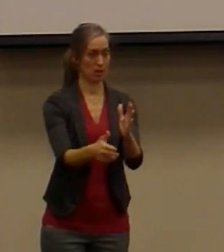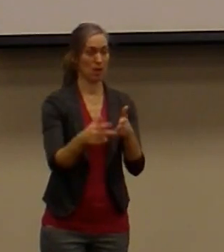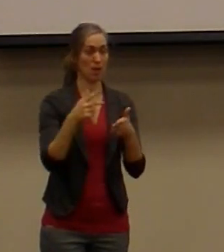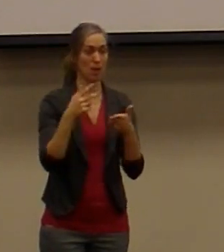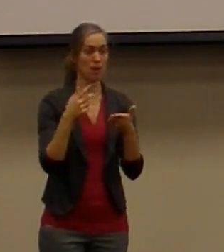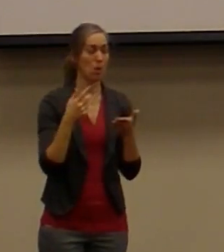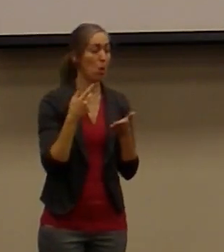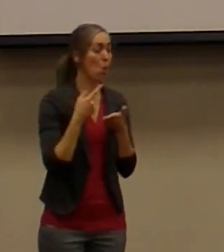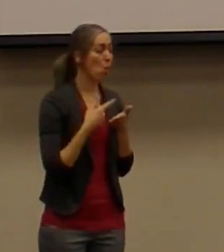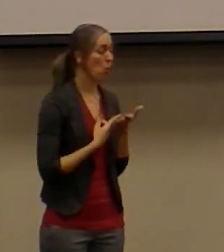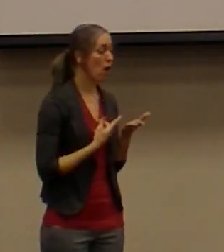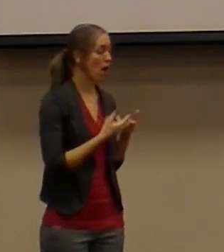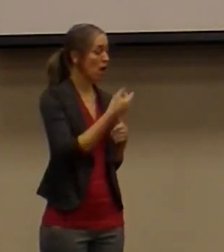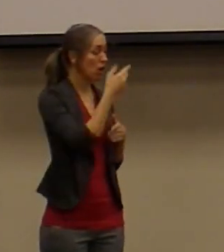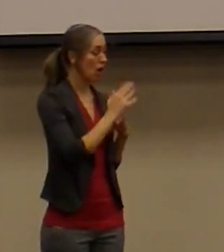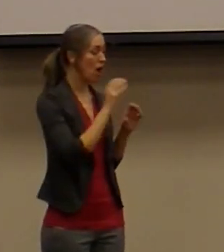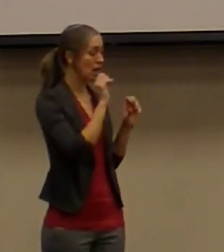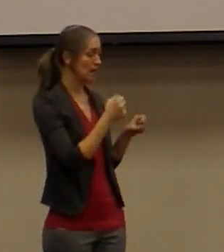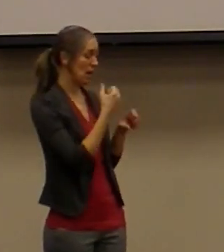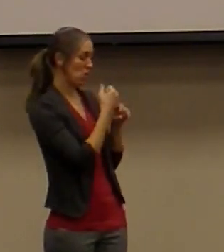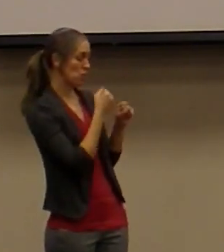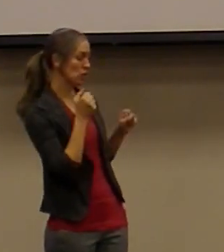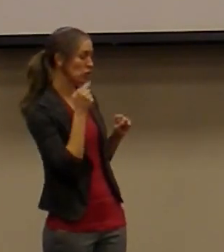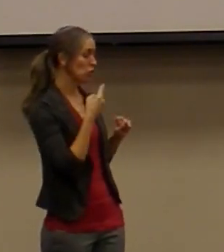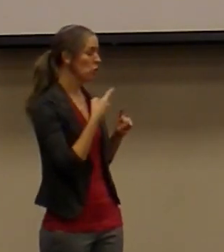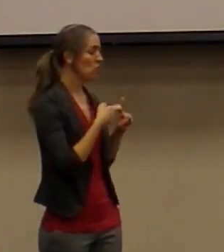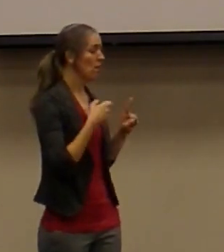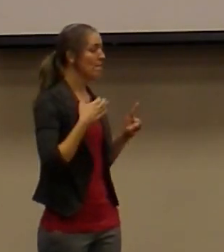God will be able to rescue you from my hand?